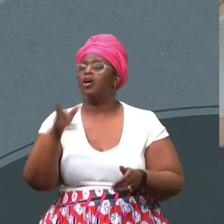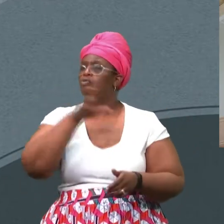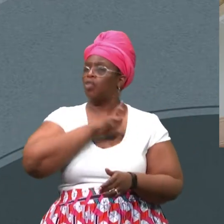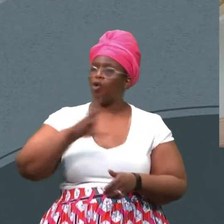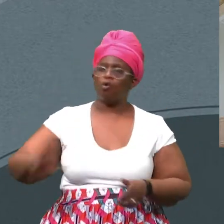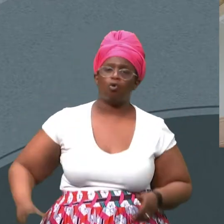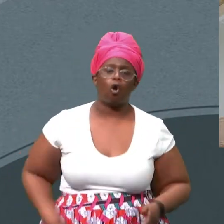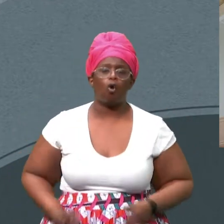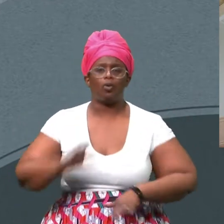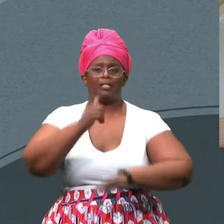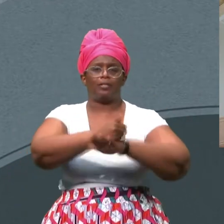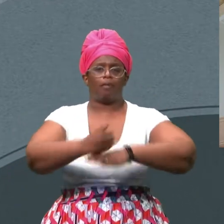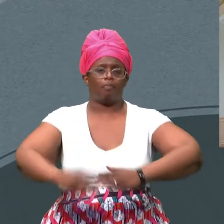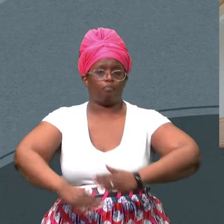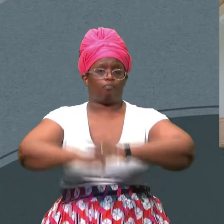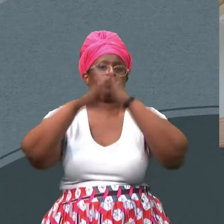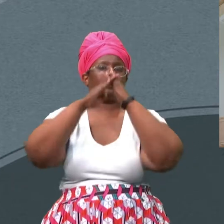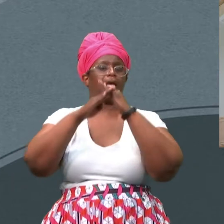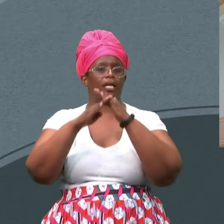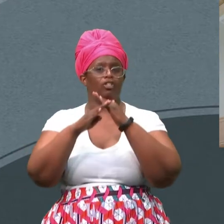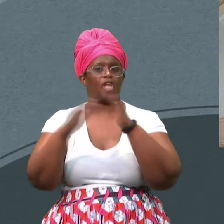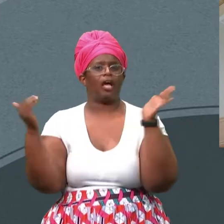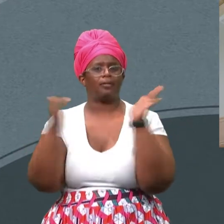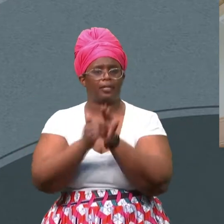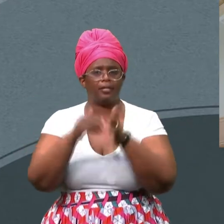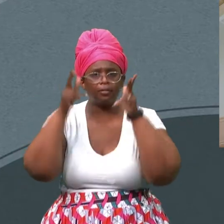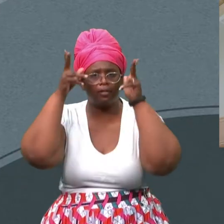standard against them. And I want you to be